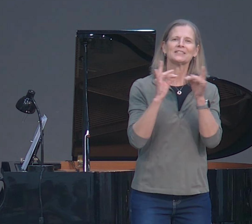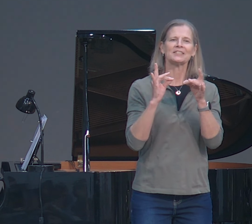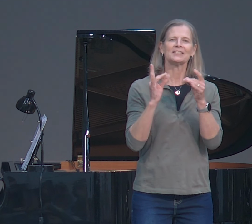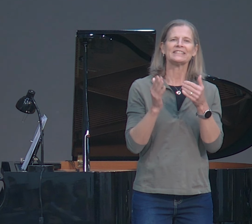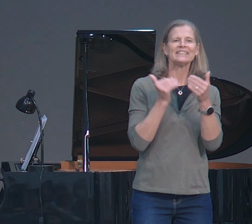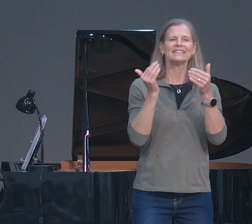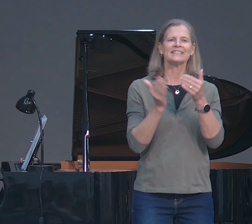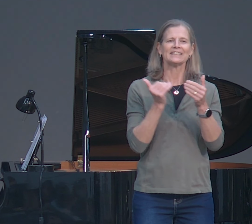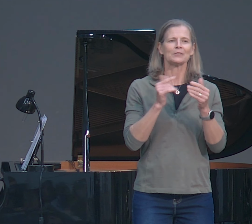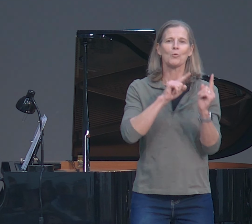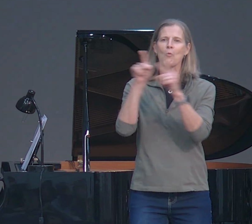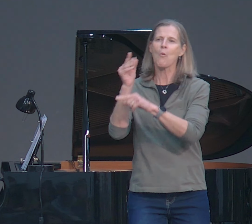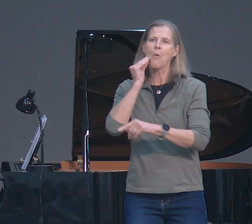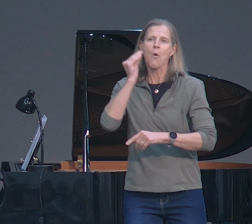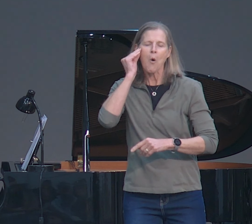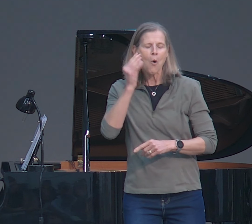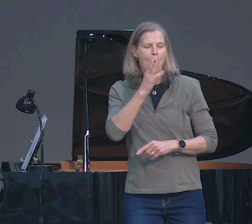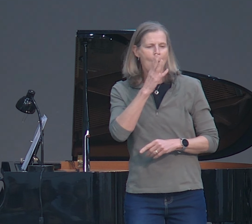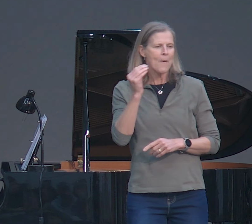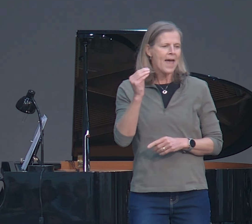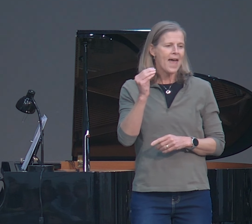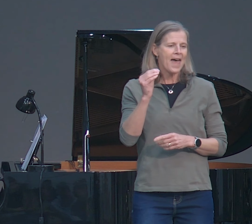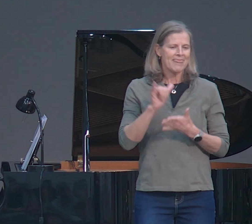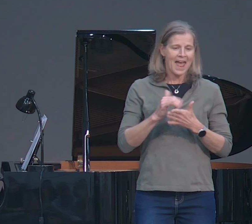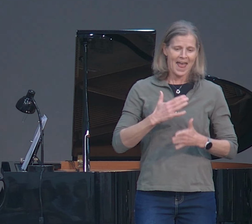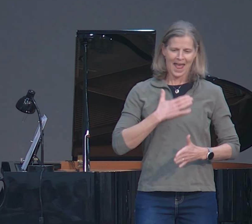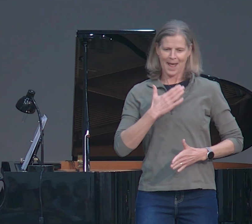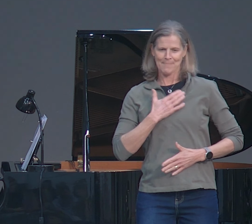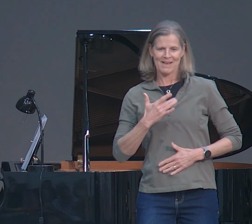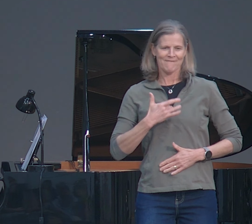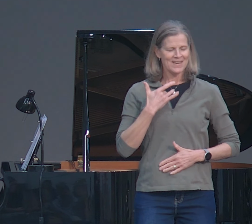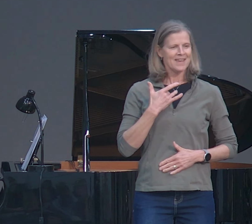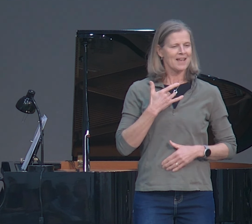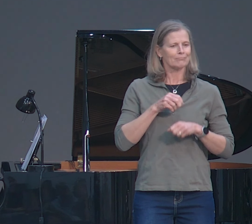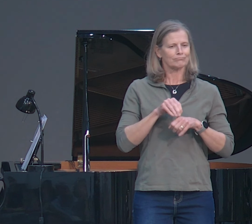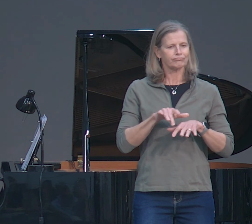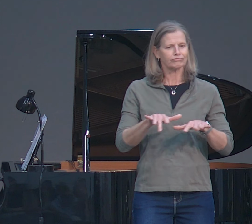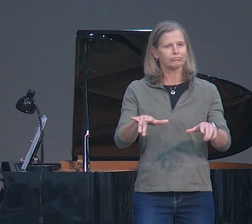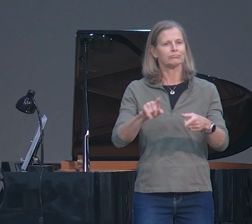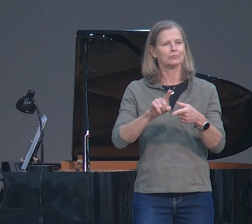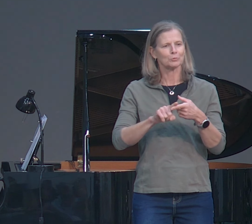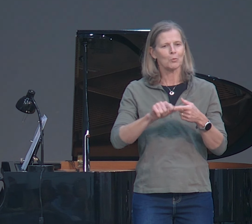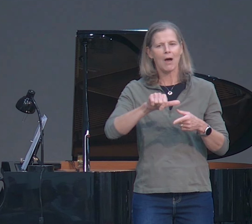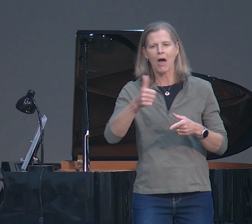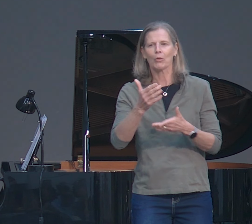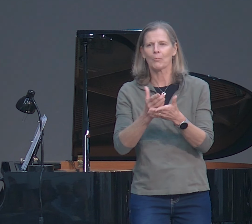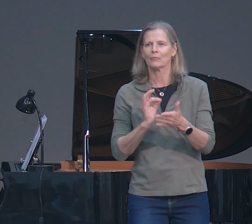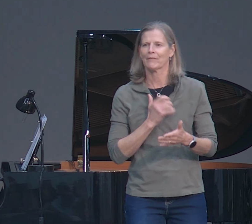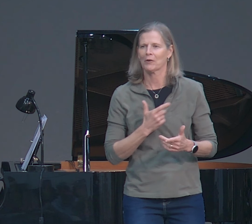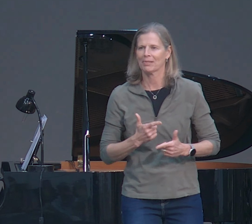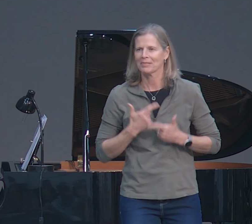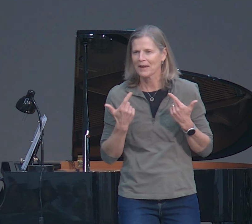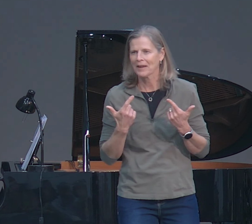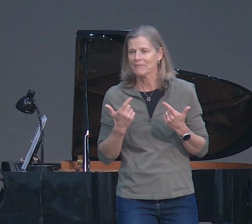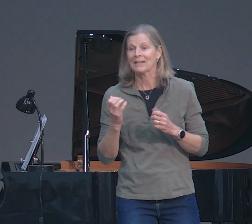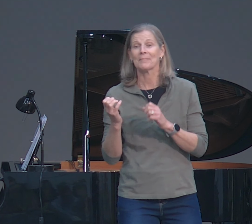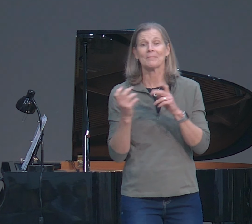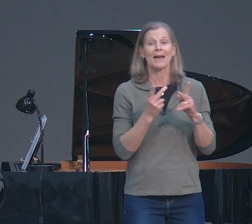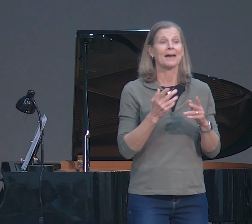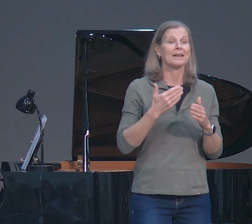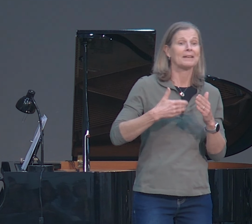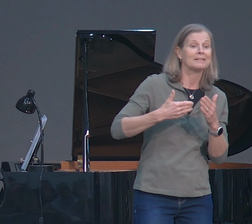lets us go home, and hopefully that happiness kind of trickles down into our other spheres of life, and then maybe we can come back next Sunday and